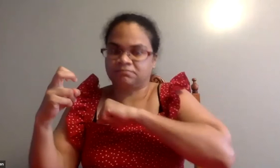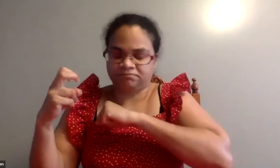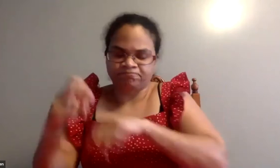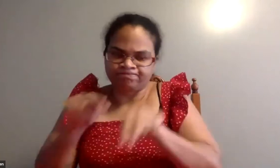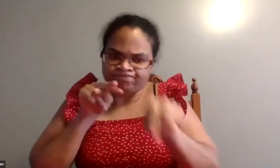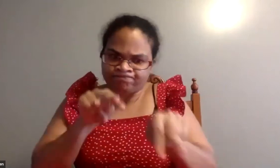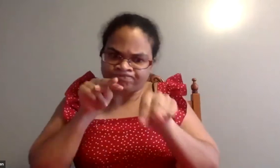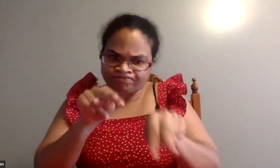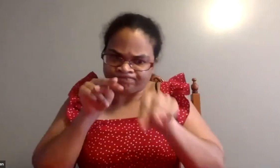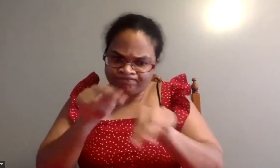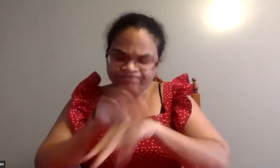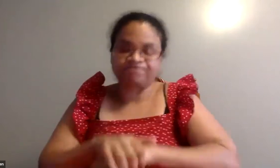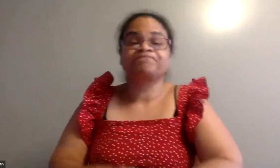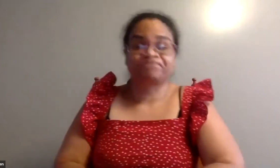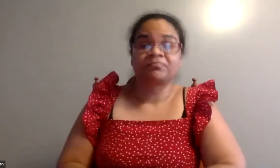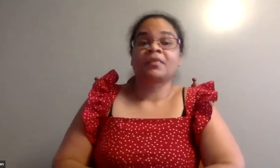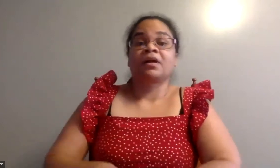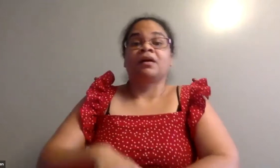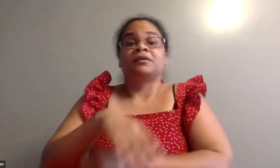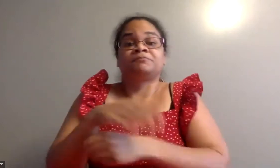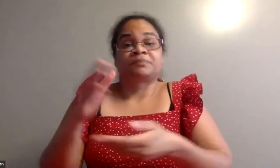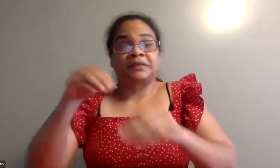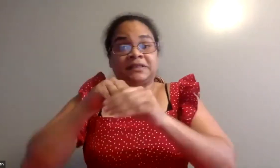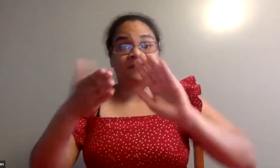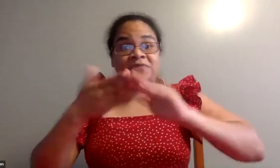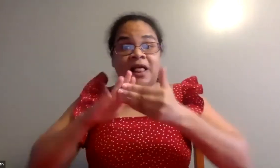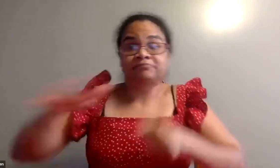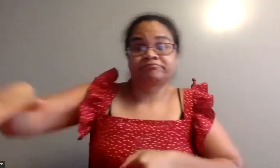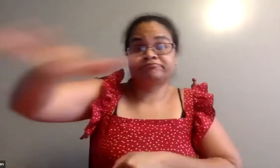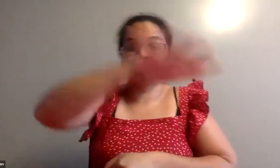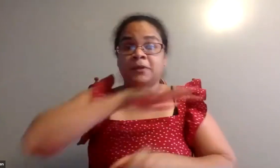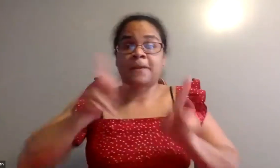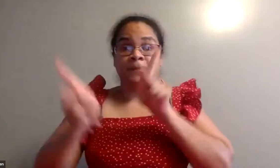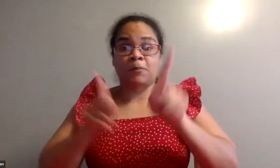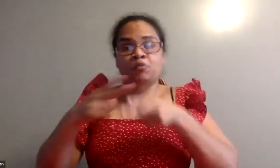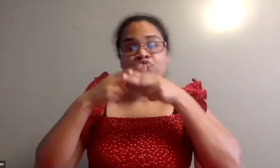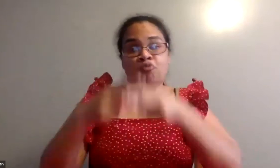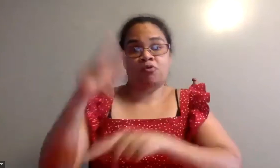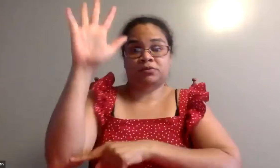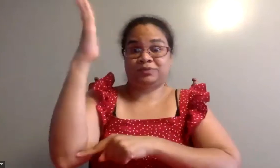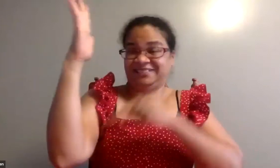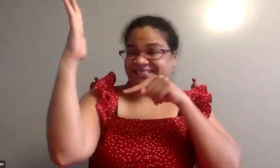soul had to guard the treasure in the afterlife so no one could come and steal the treasure of the colonizers.